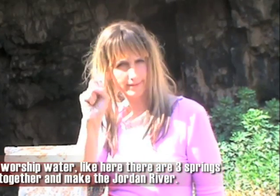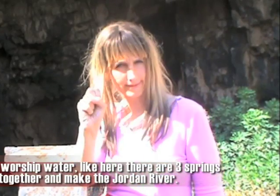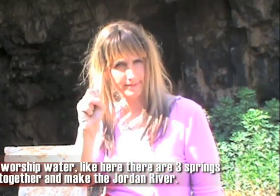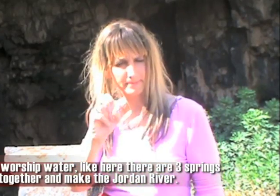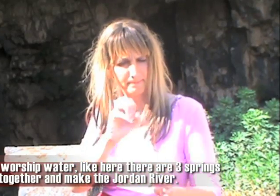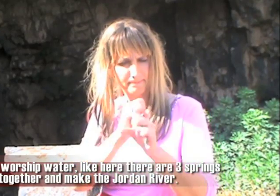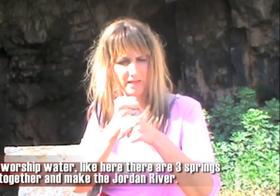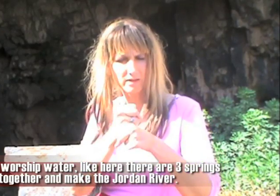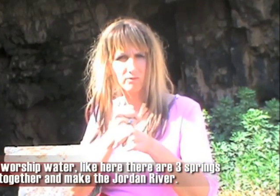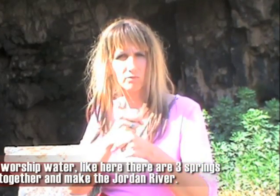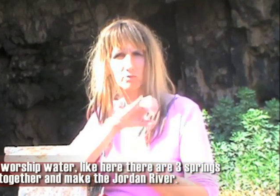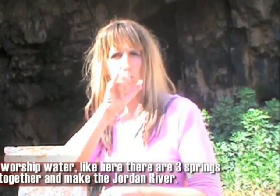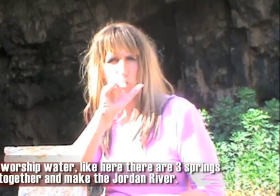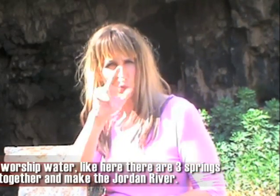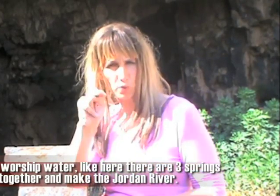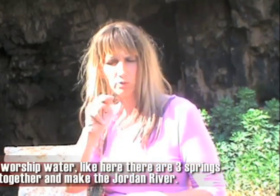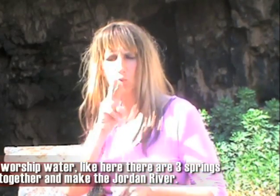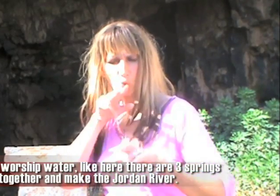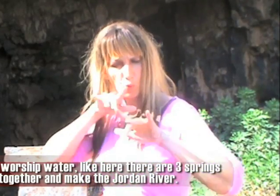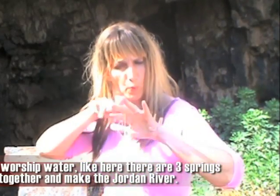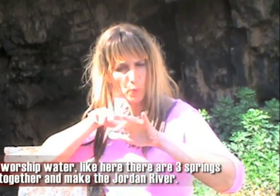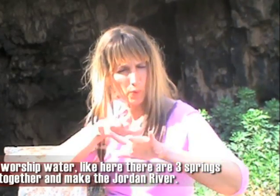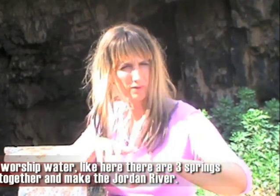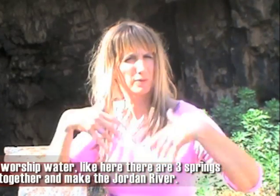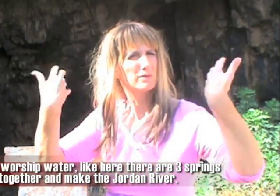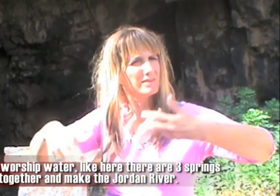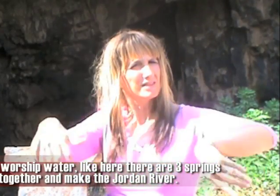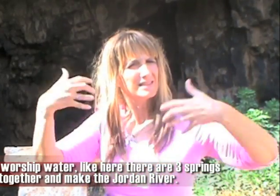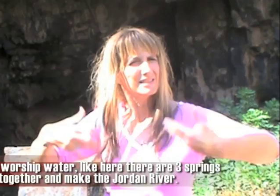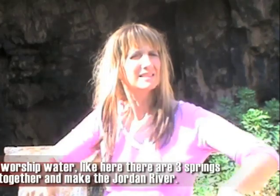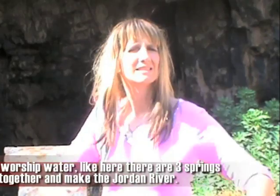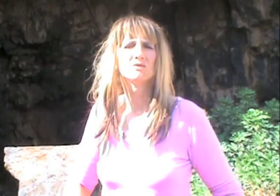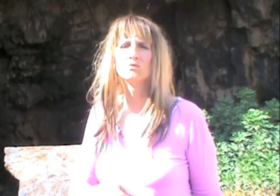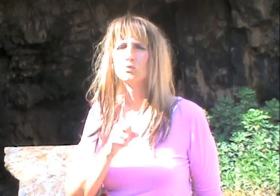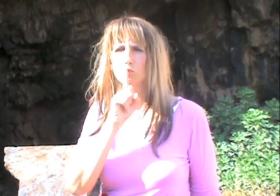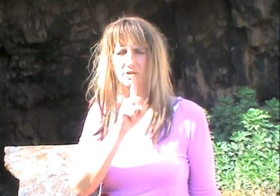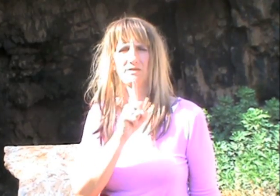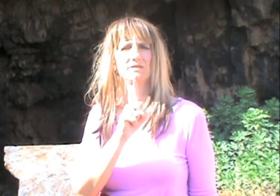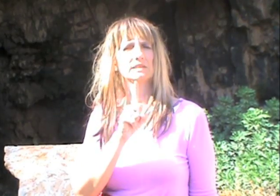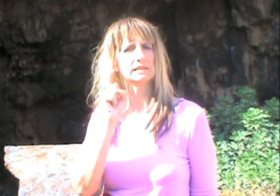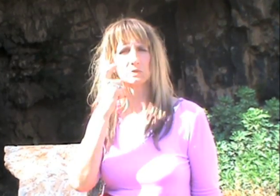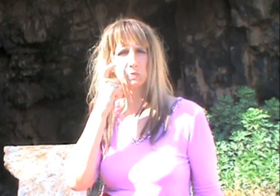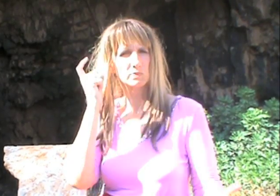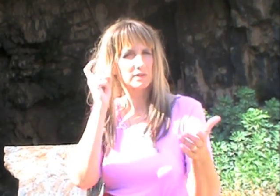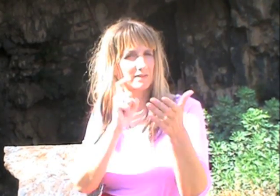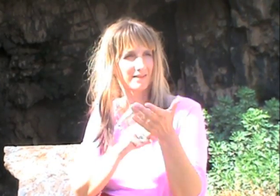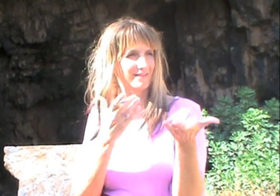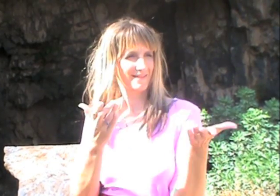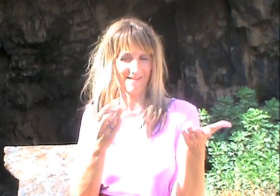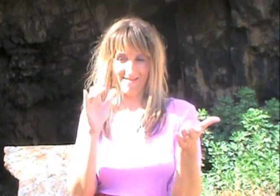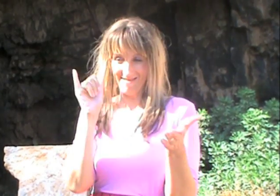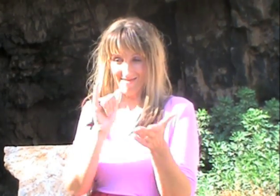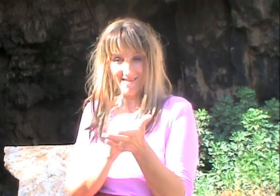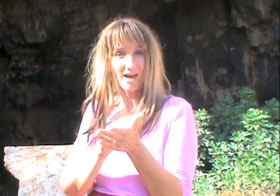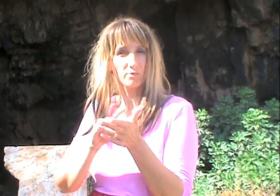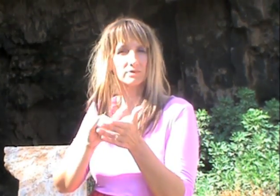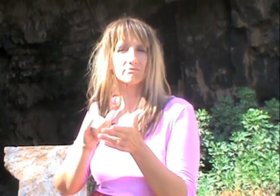Those 3 springs come together and flow into and make the Jordan River.